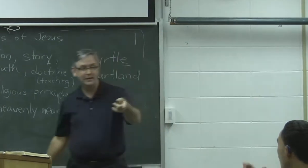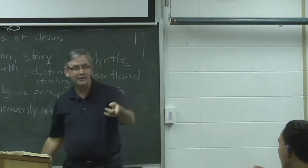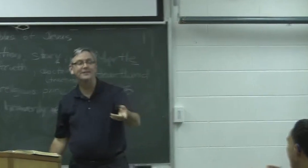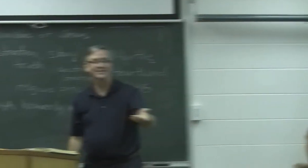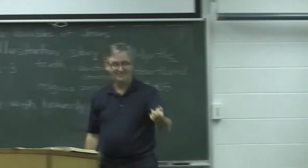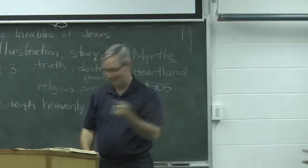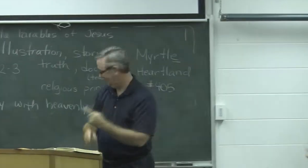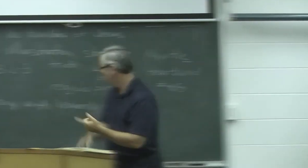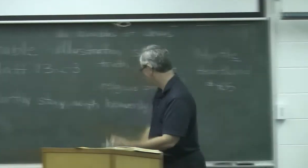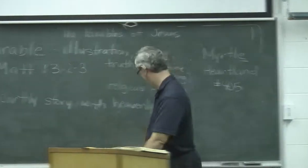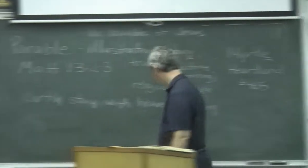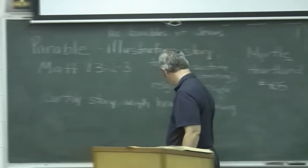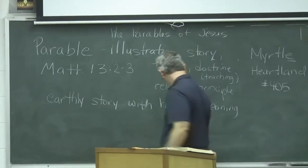Good Samaritan.